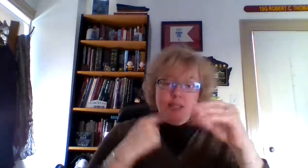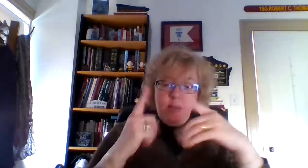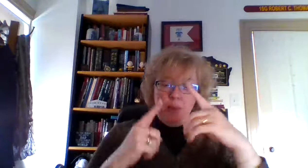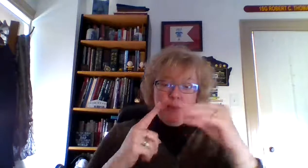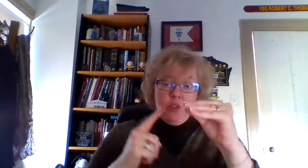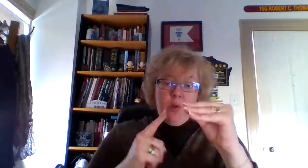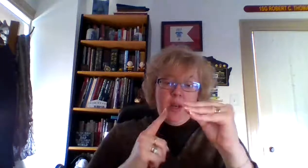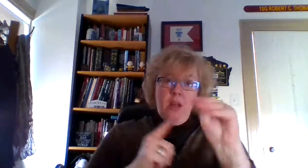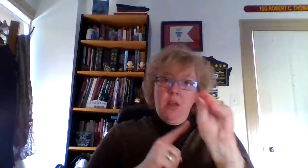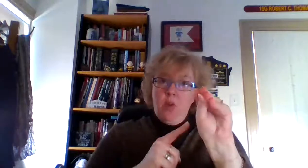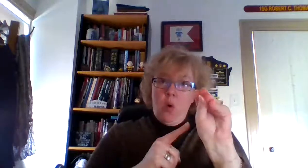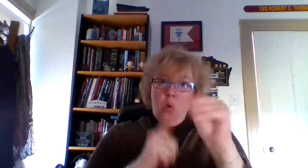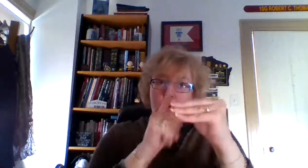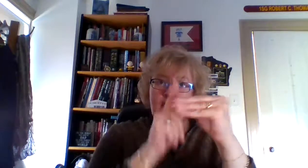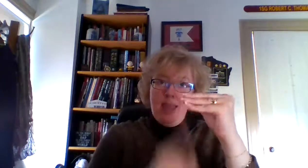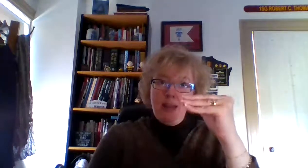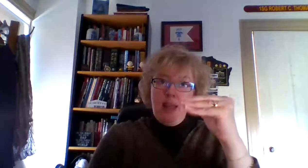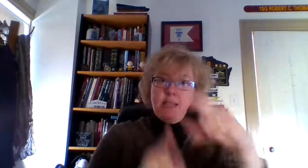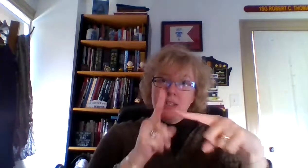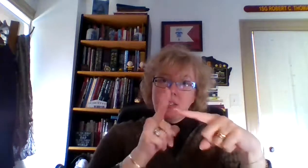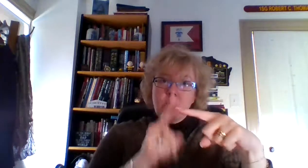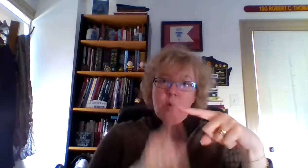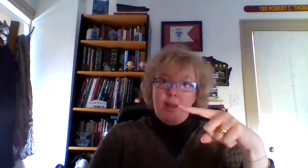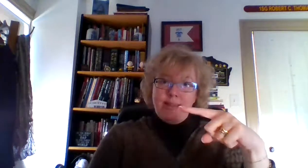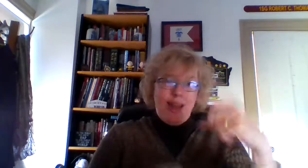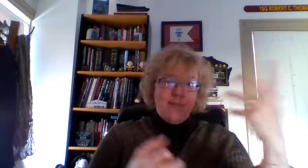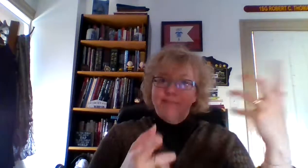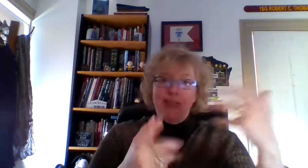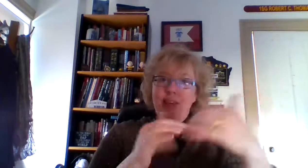some people do it the whole hand like this or like that, either.